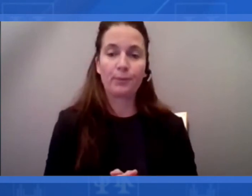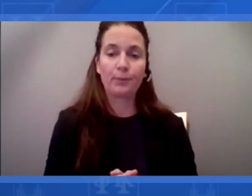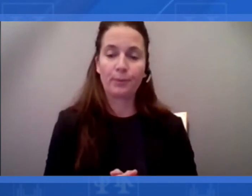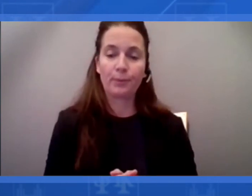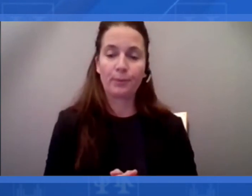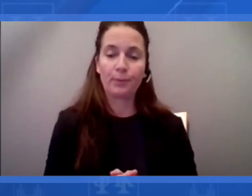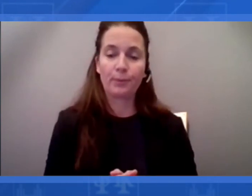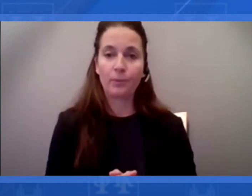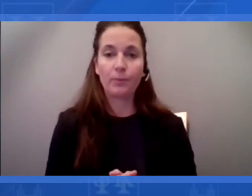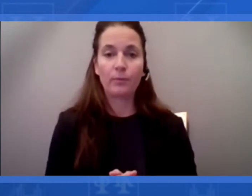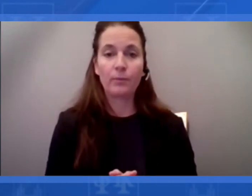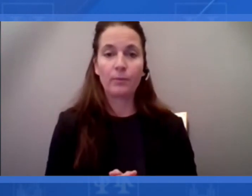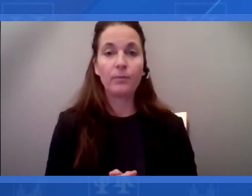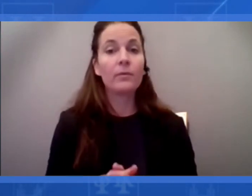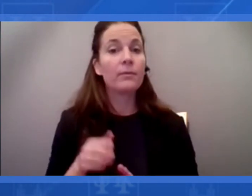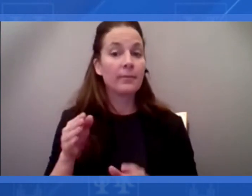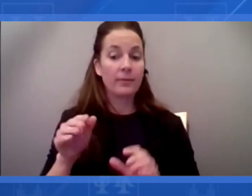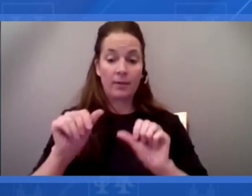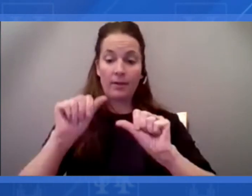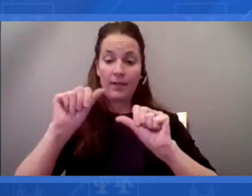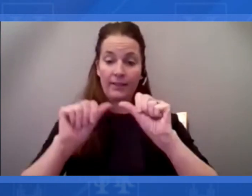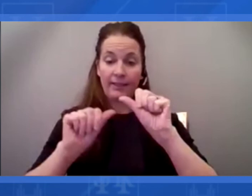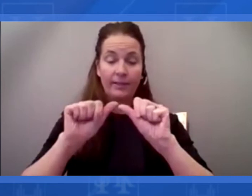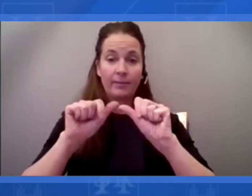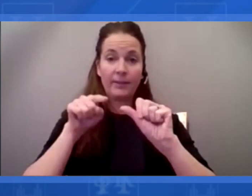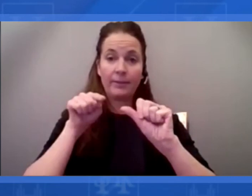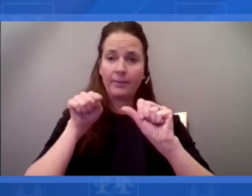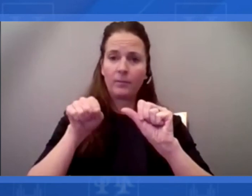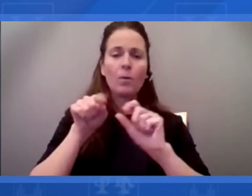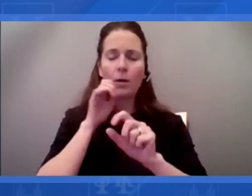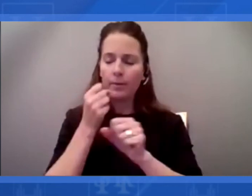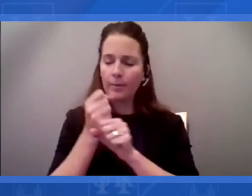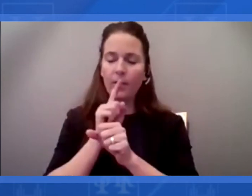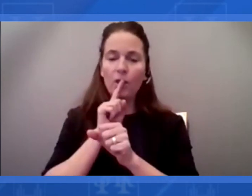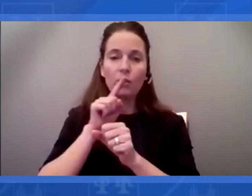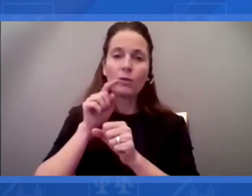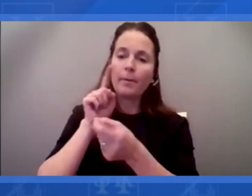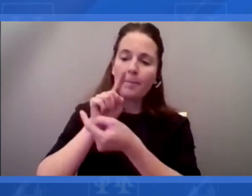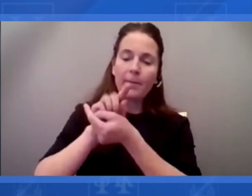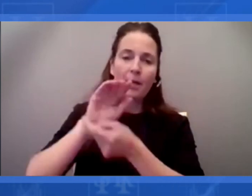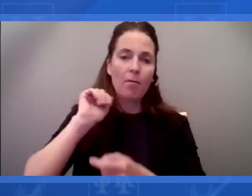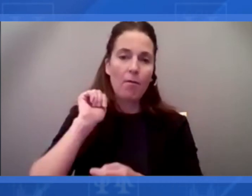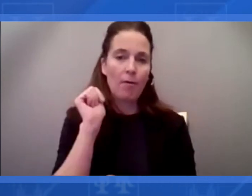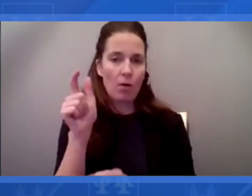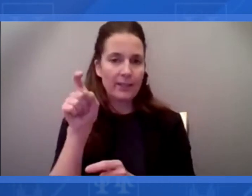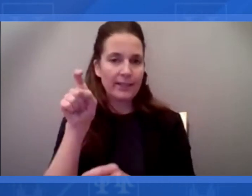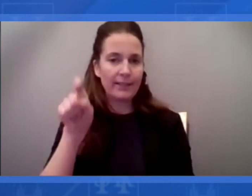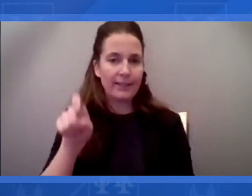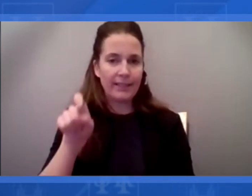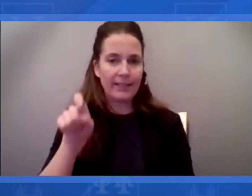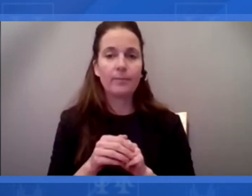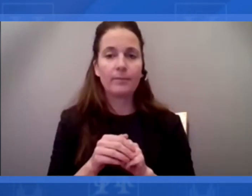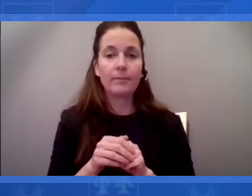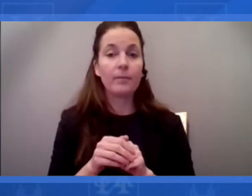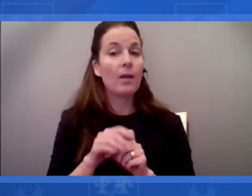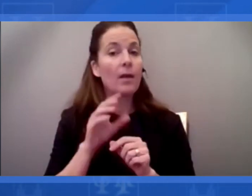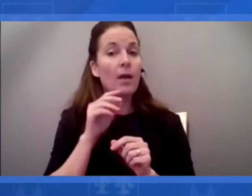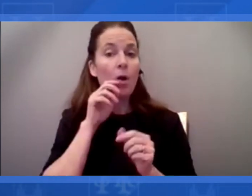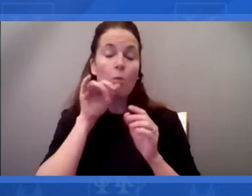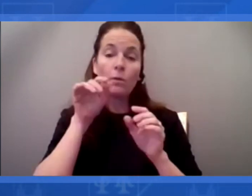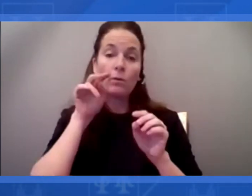take into account the local residents' needs, the amount of traffic boarding or waiting at a